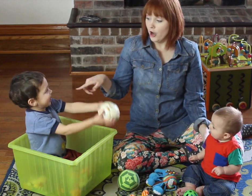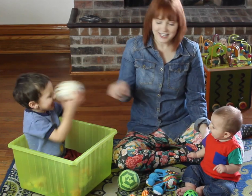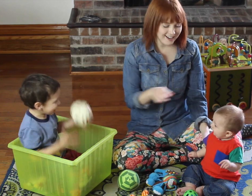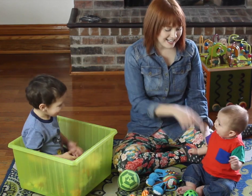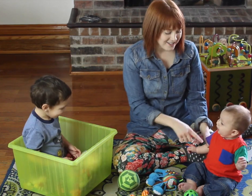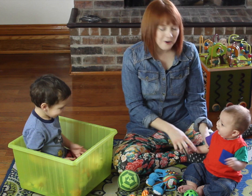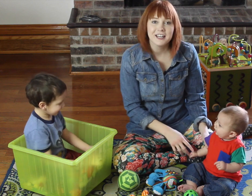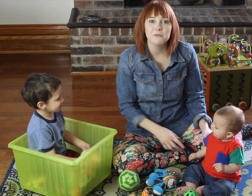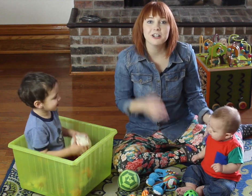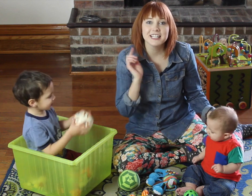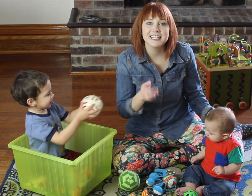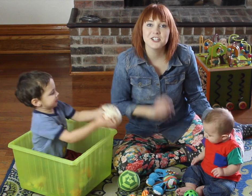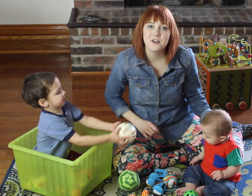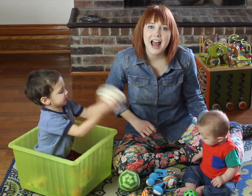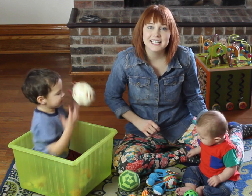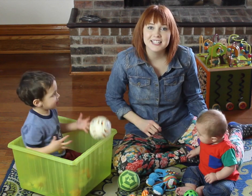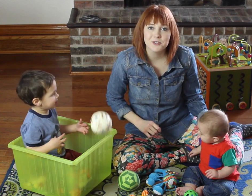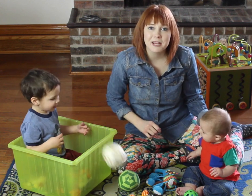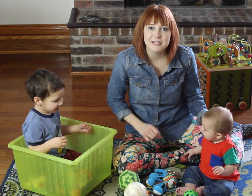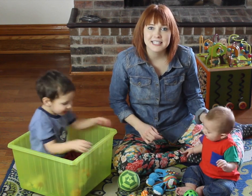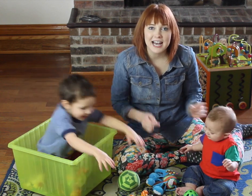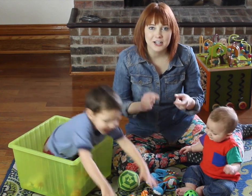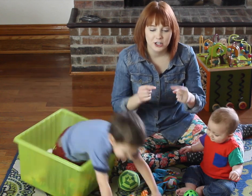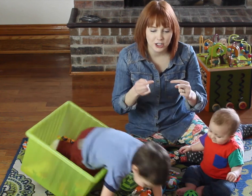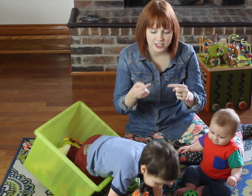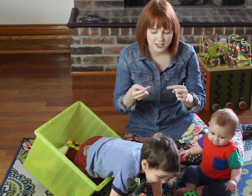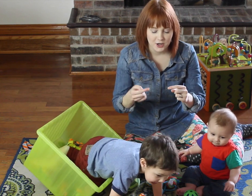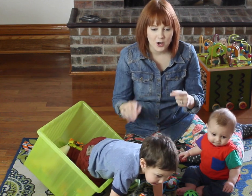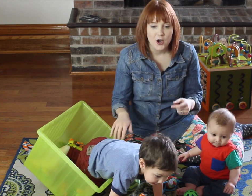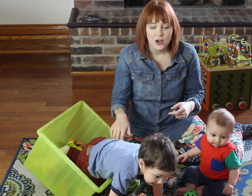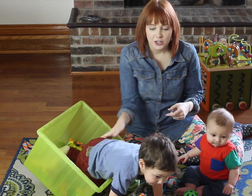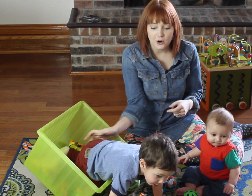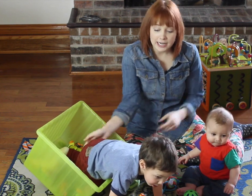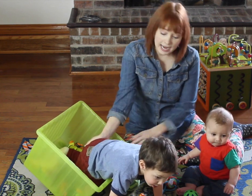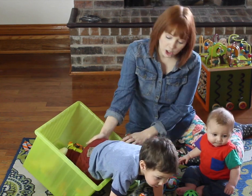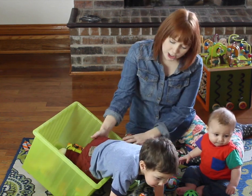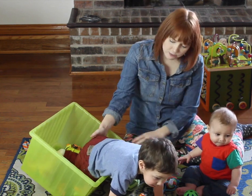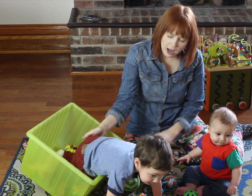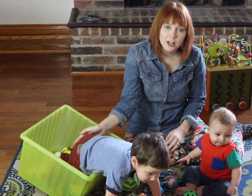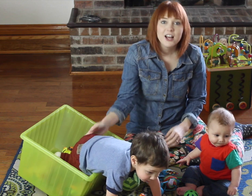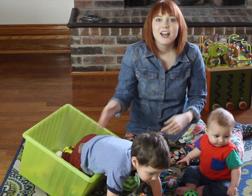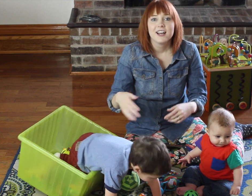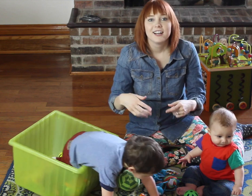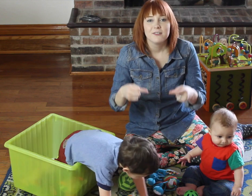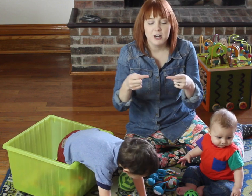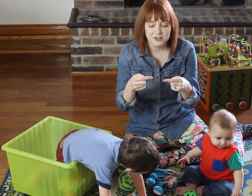Darian and Nolan. we're going to teach you how to teach your baby the sign of hurt. Go get it! Go get your ball! What you